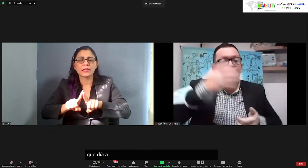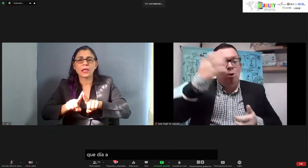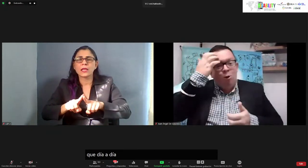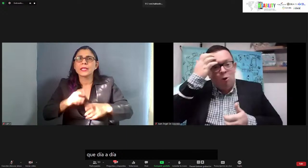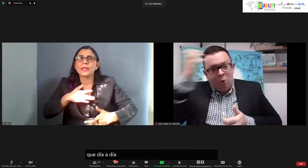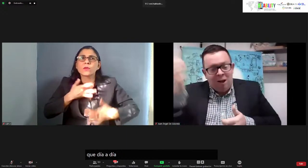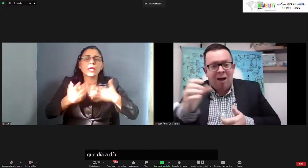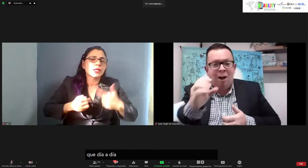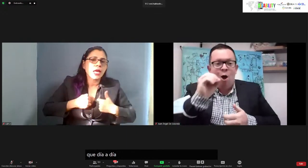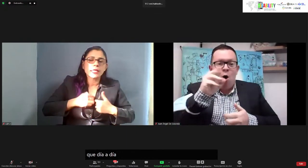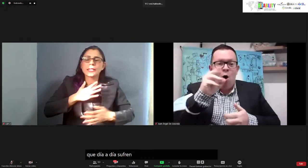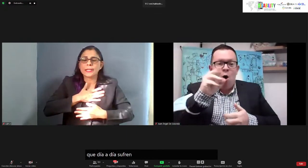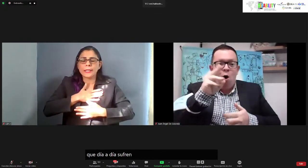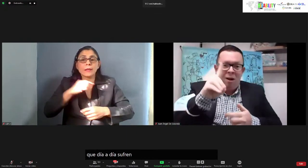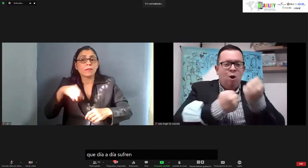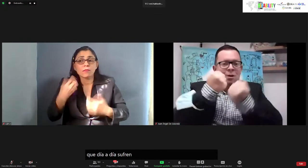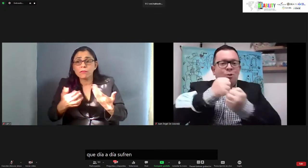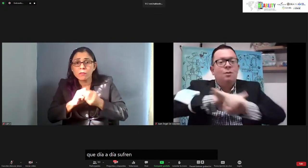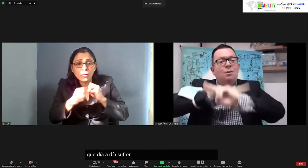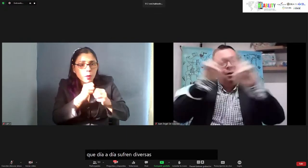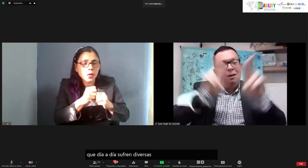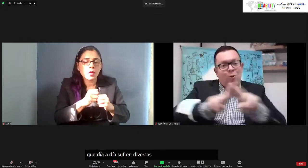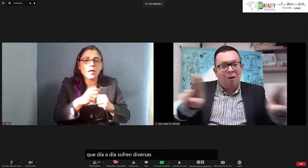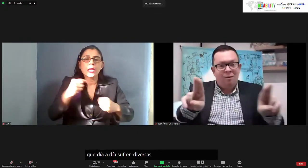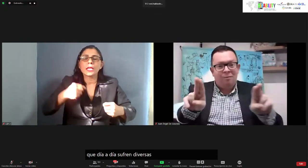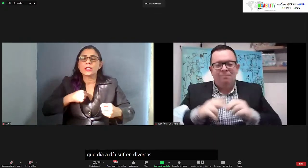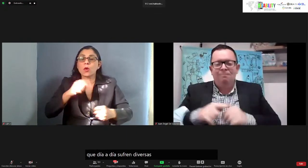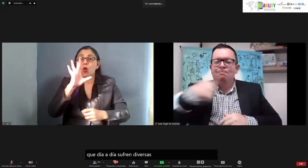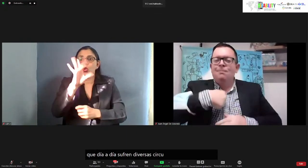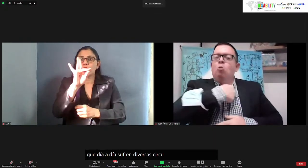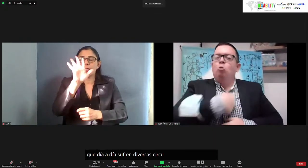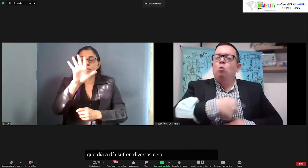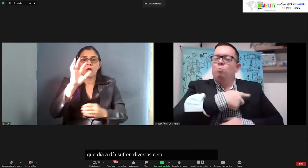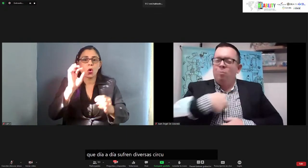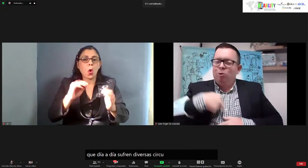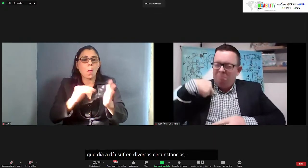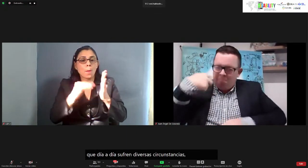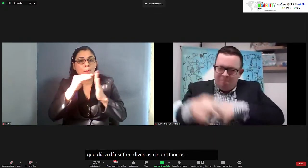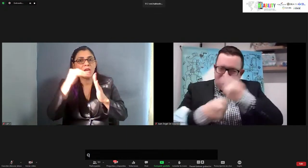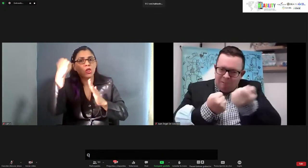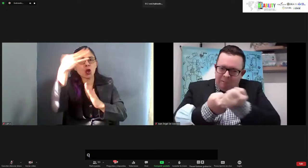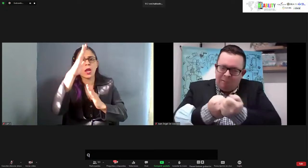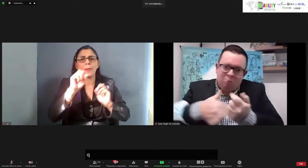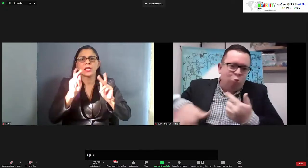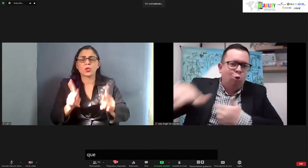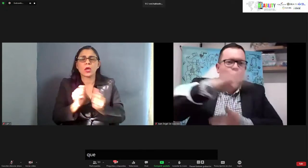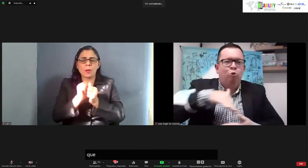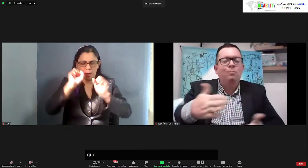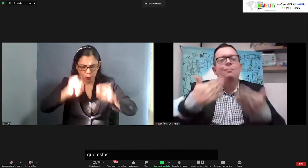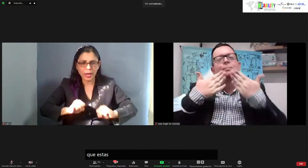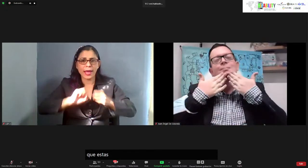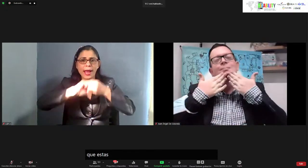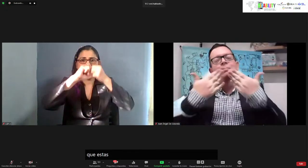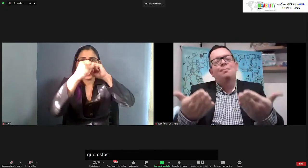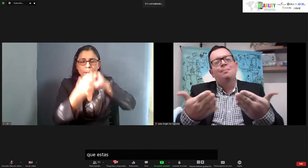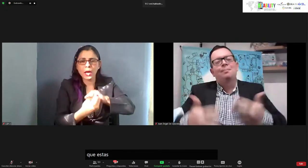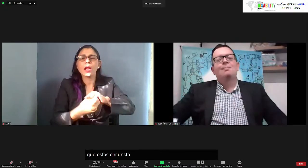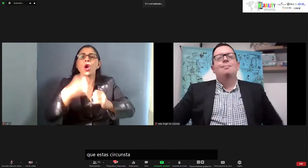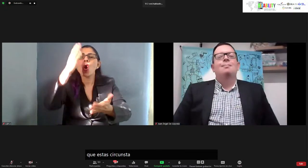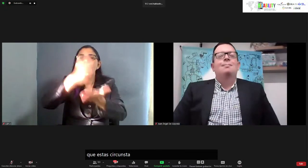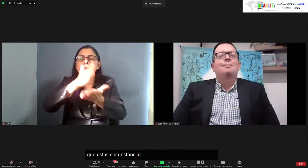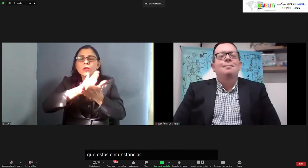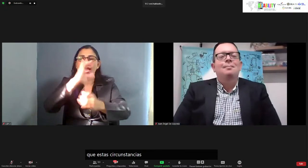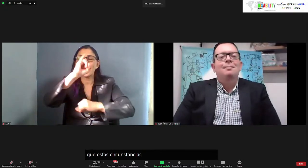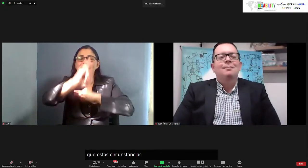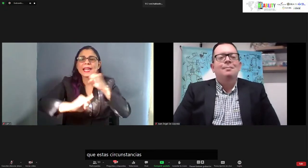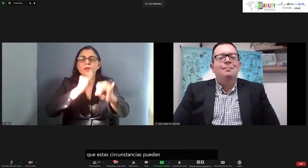circumstances on a daily basis so that the circumstances that these 85 million people can change